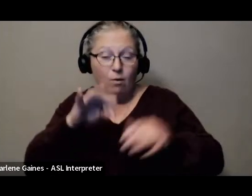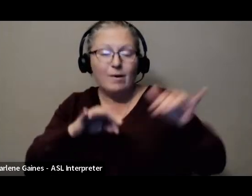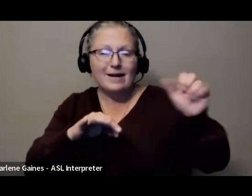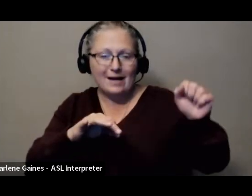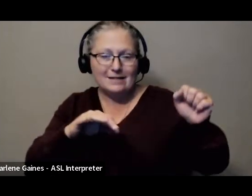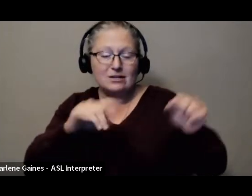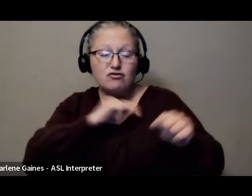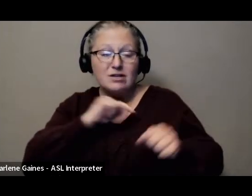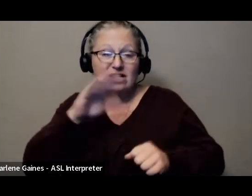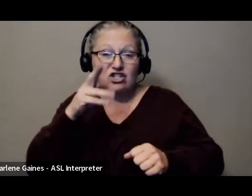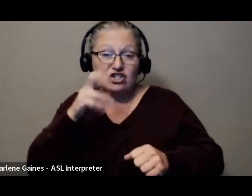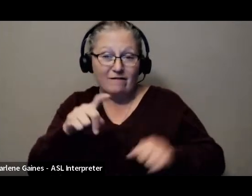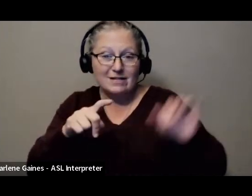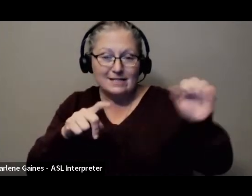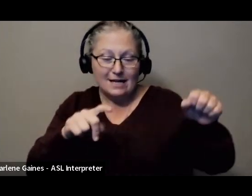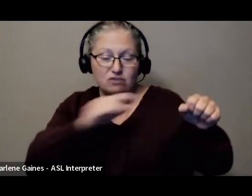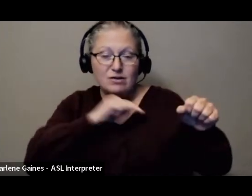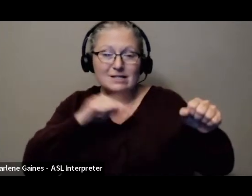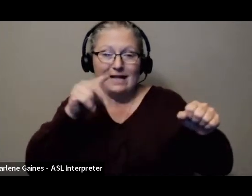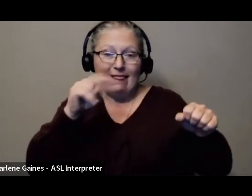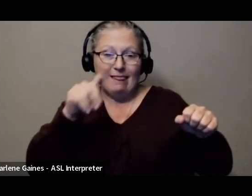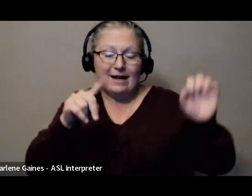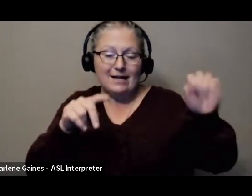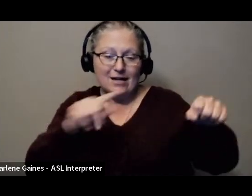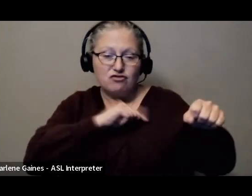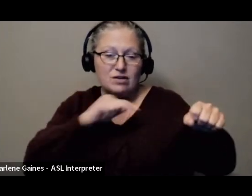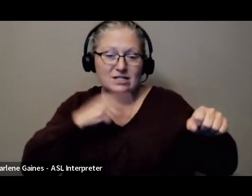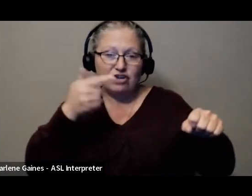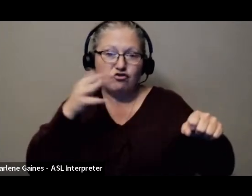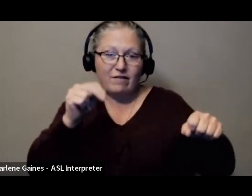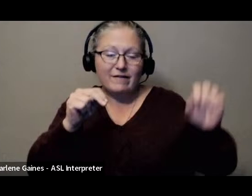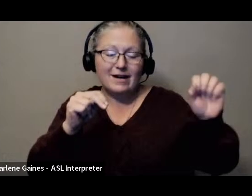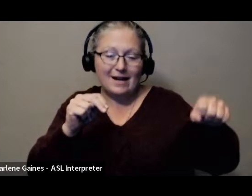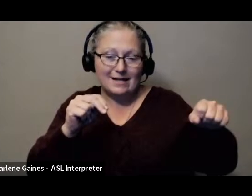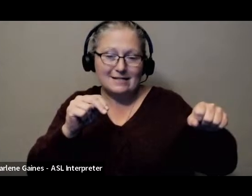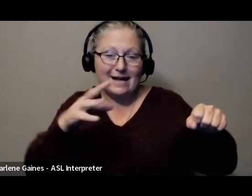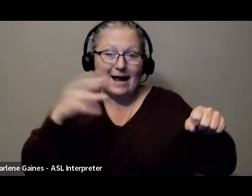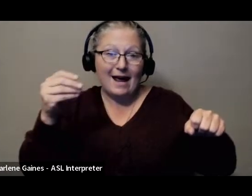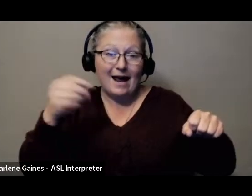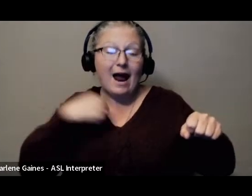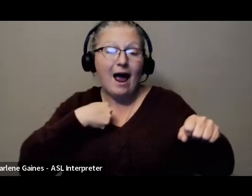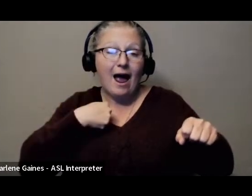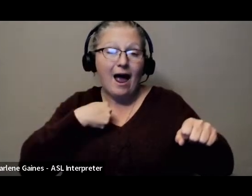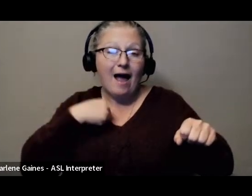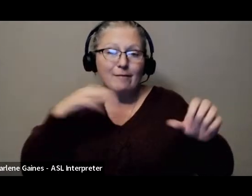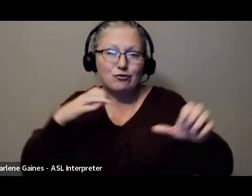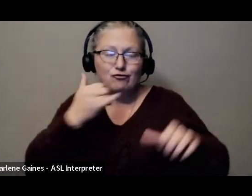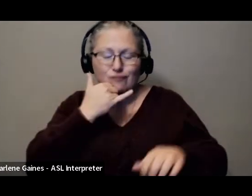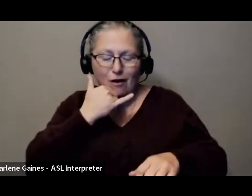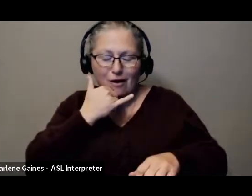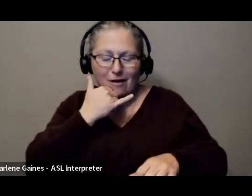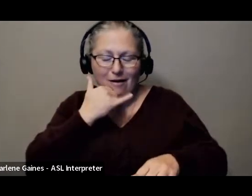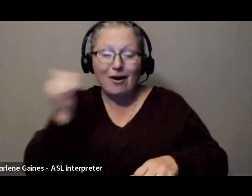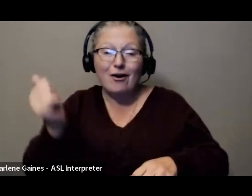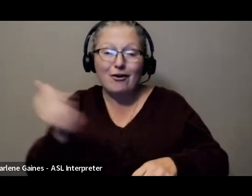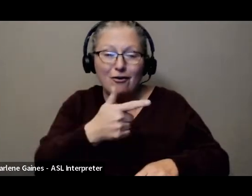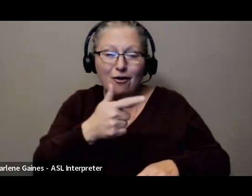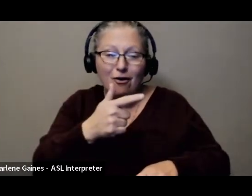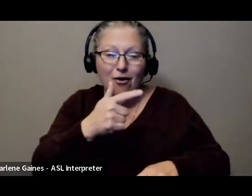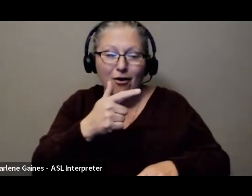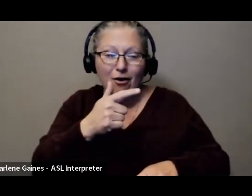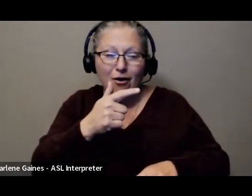Chavez, Yes. trustee Land, Yes. trustee Griffin. Yes. And I've been doing this wrong. You all don't vote